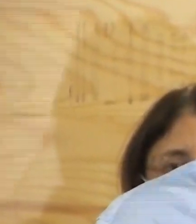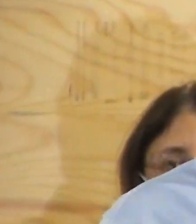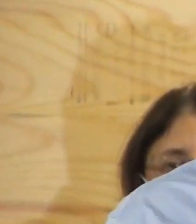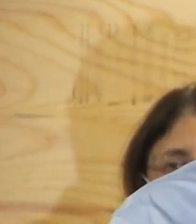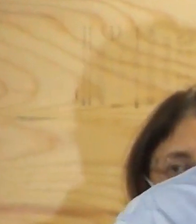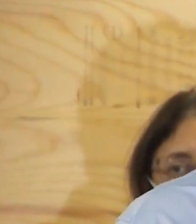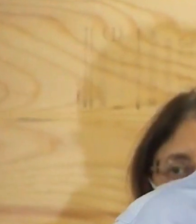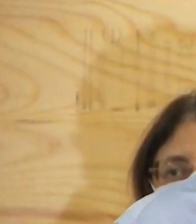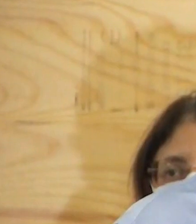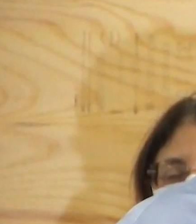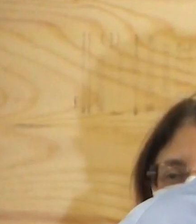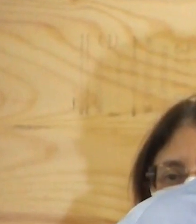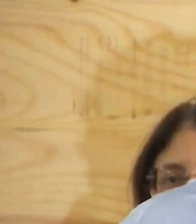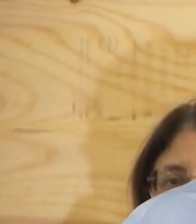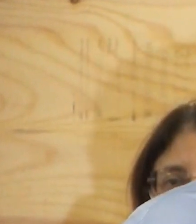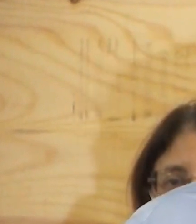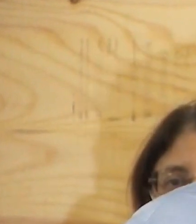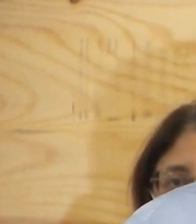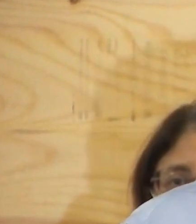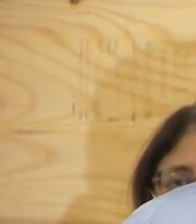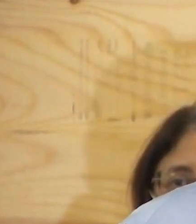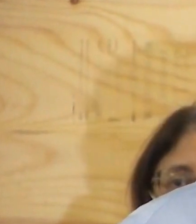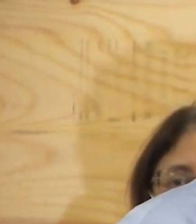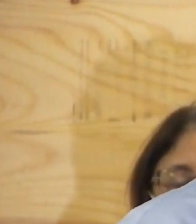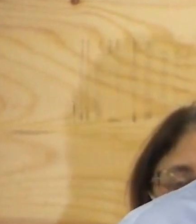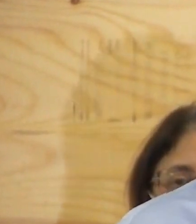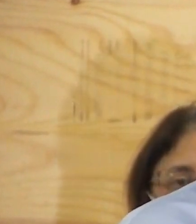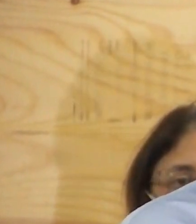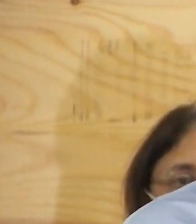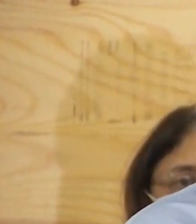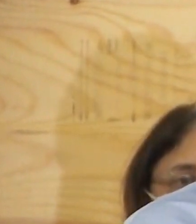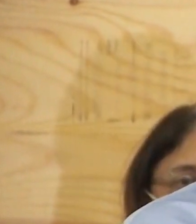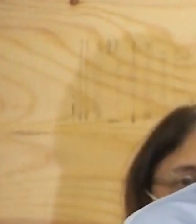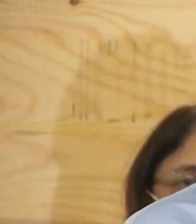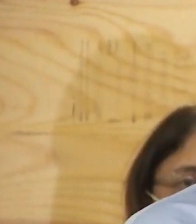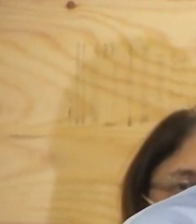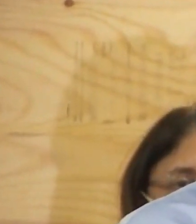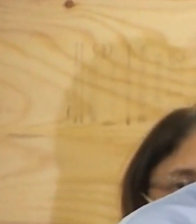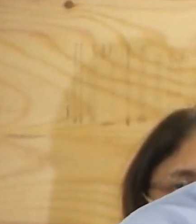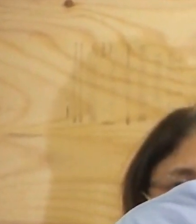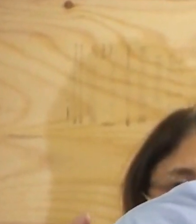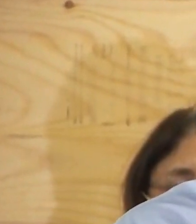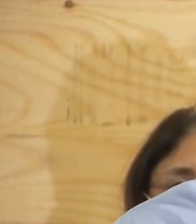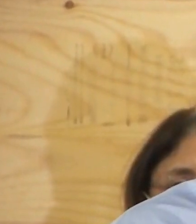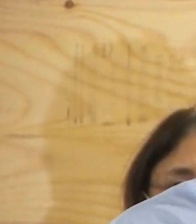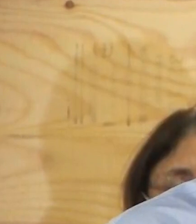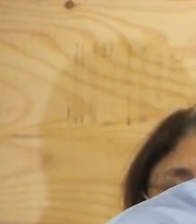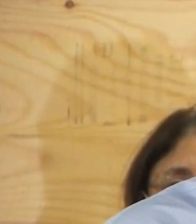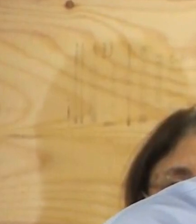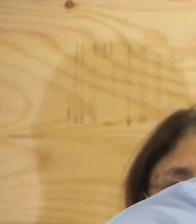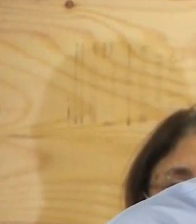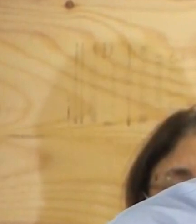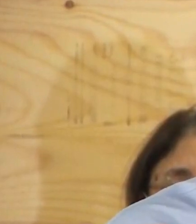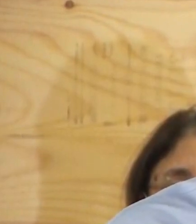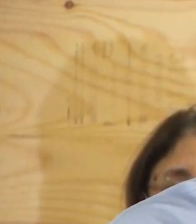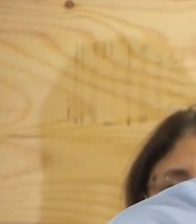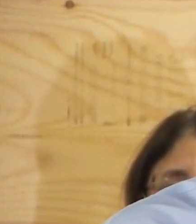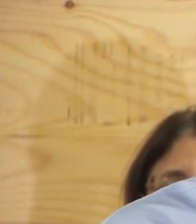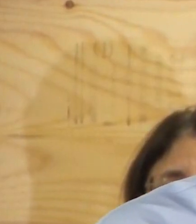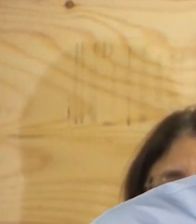OES, California Highway Patrol, our sheriff's departments, all the first responders, CAL FIRE, just look at